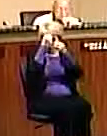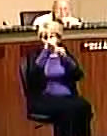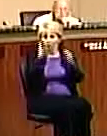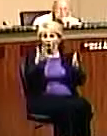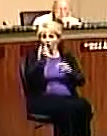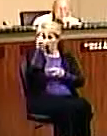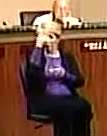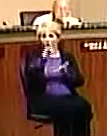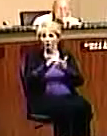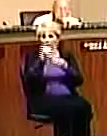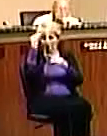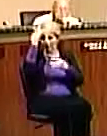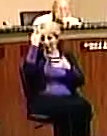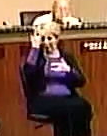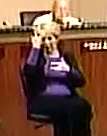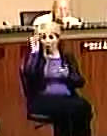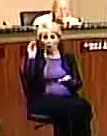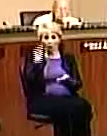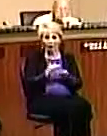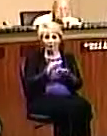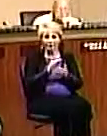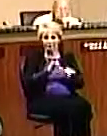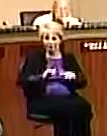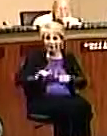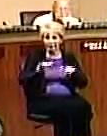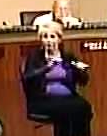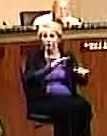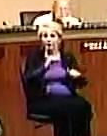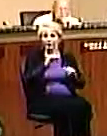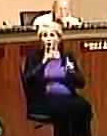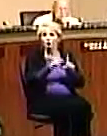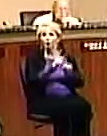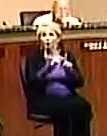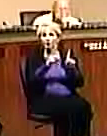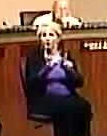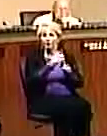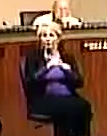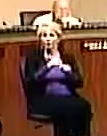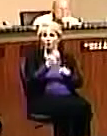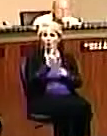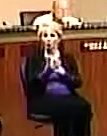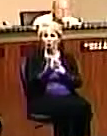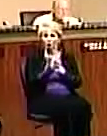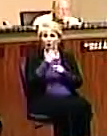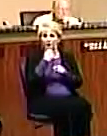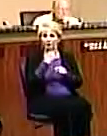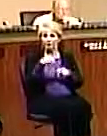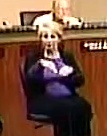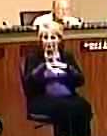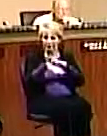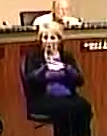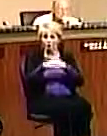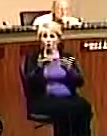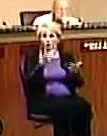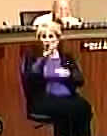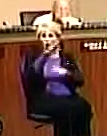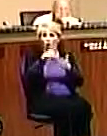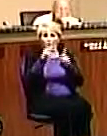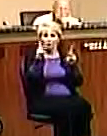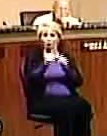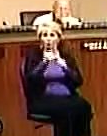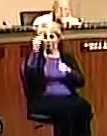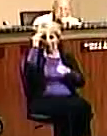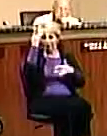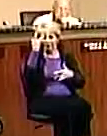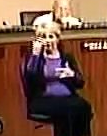understanding of mental illness, reducing stigma and discrimination, and promoting appropriate and accessible services for all people with mental